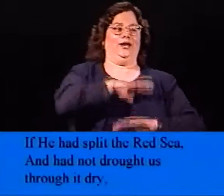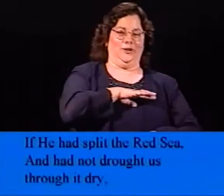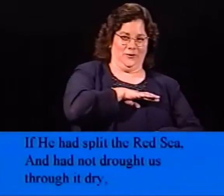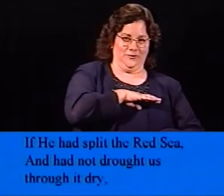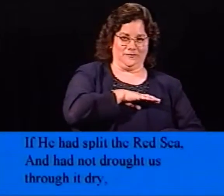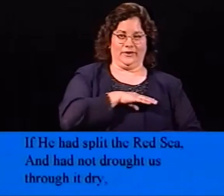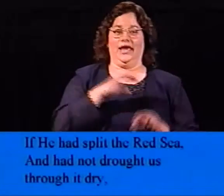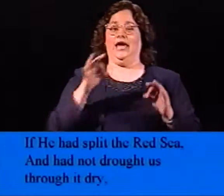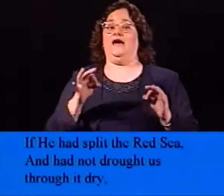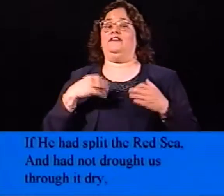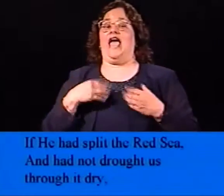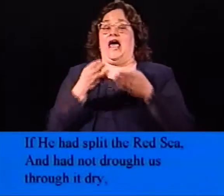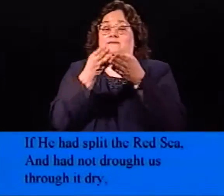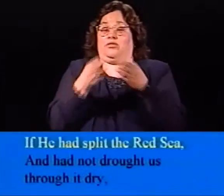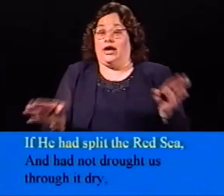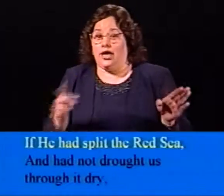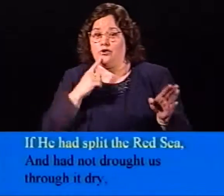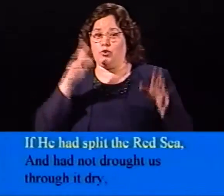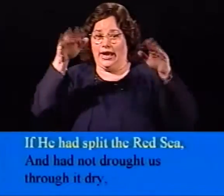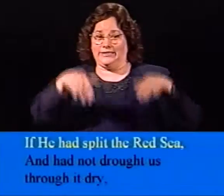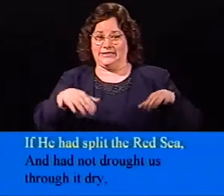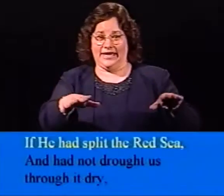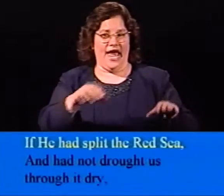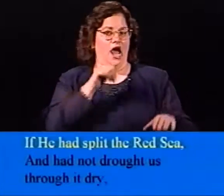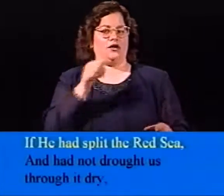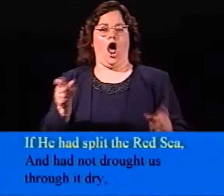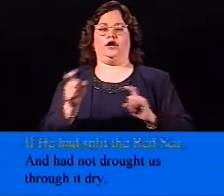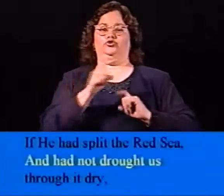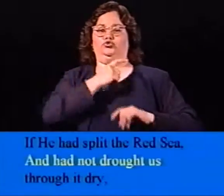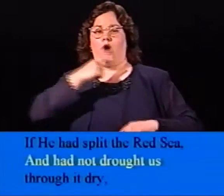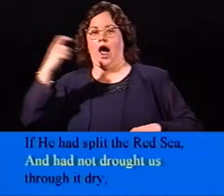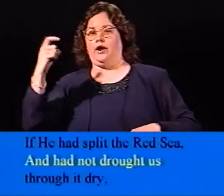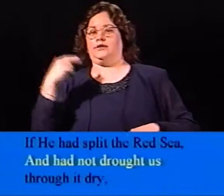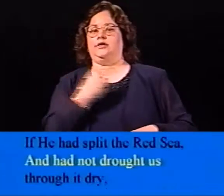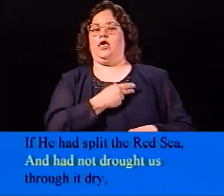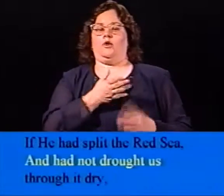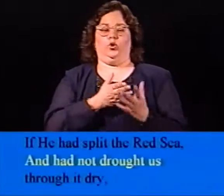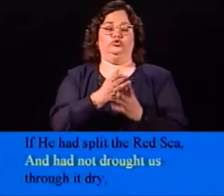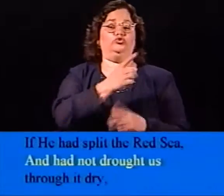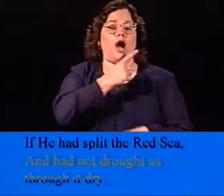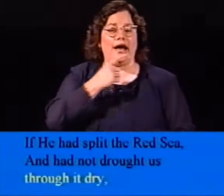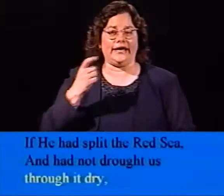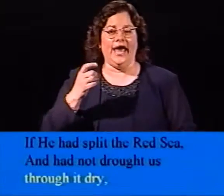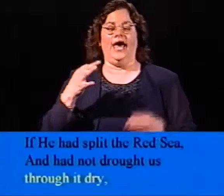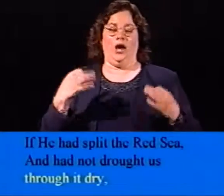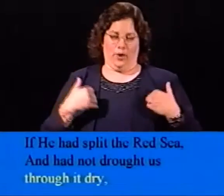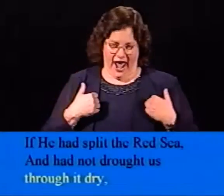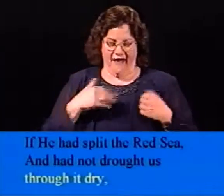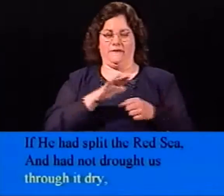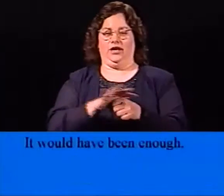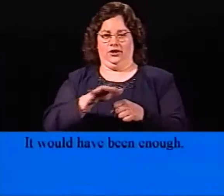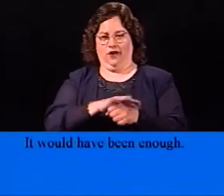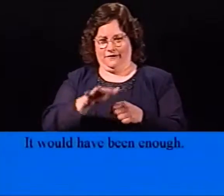If he had split the Red Sea and had not drought us through it dry, it would have been